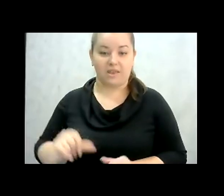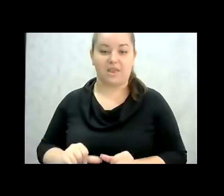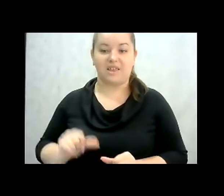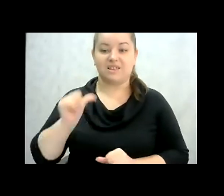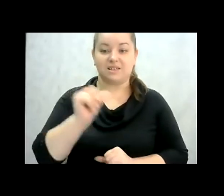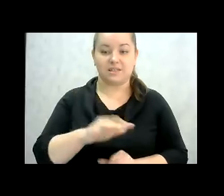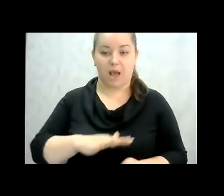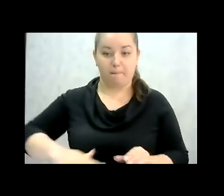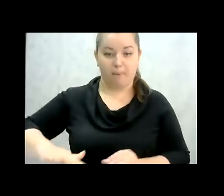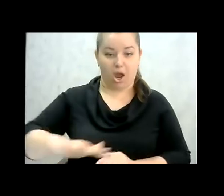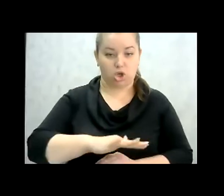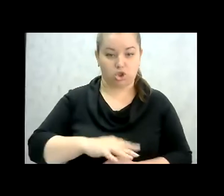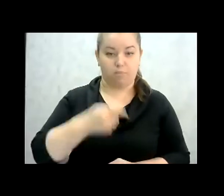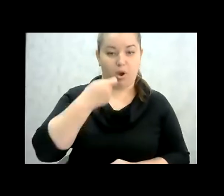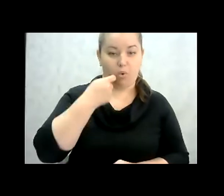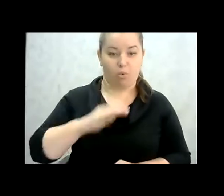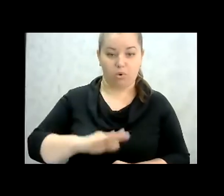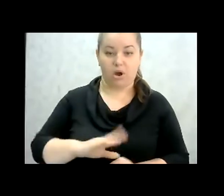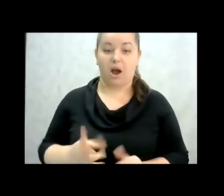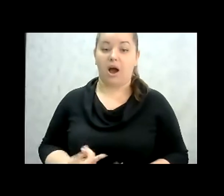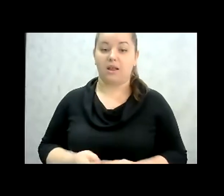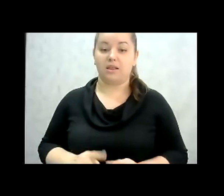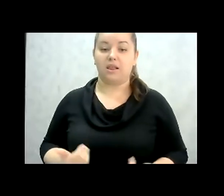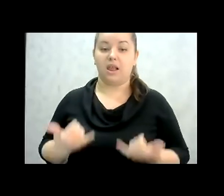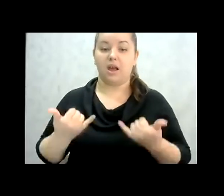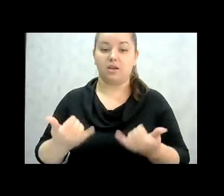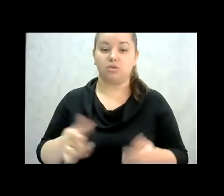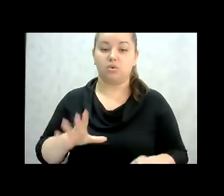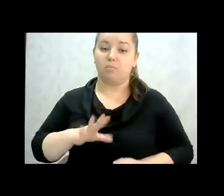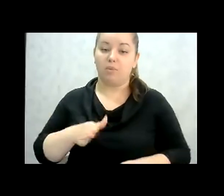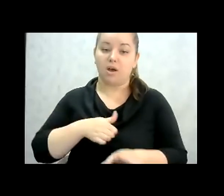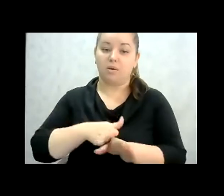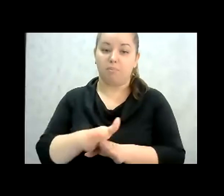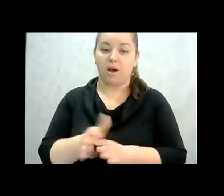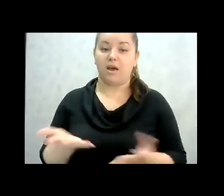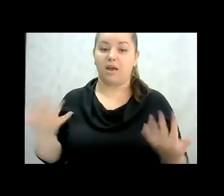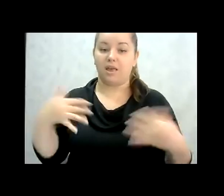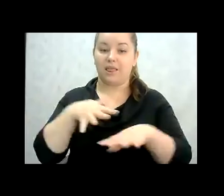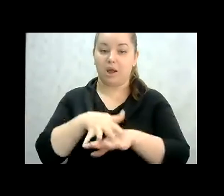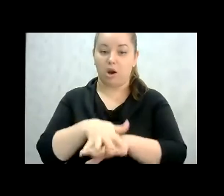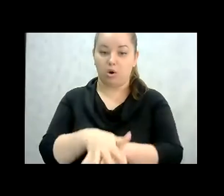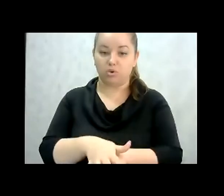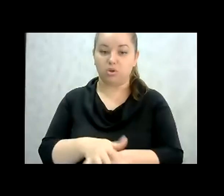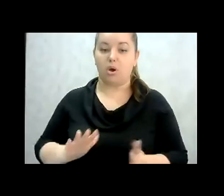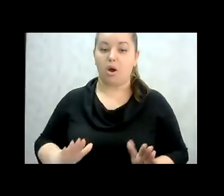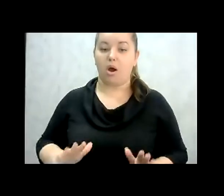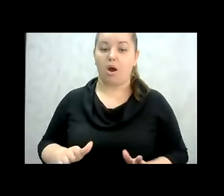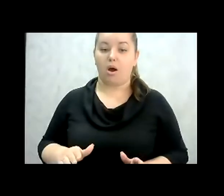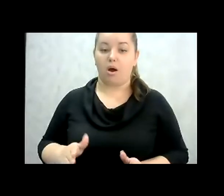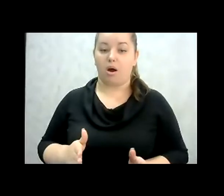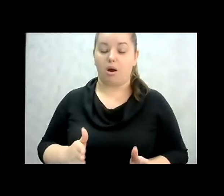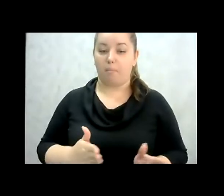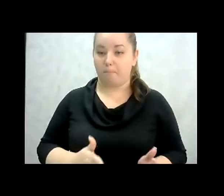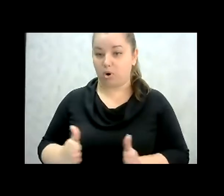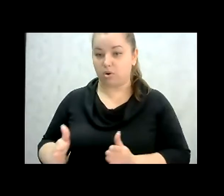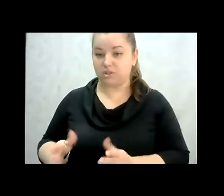reform, involving political parties across the spectrum, but also civil society representatives. And the timing for